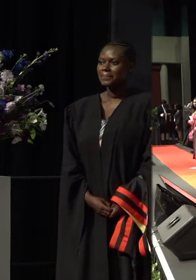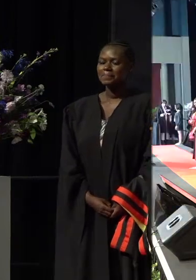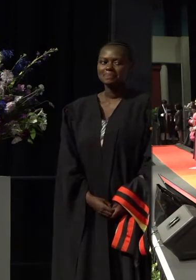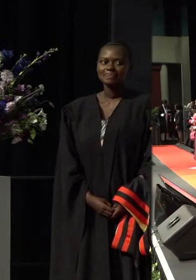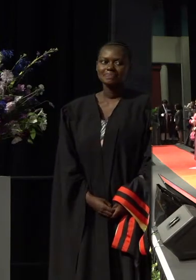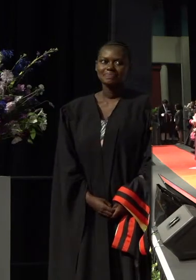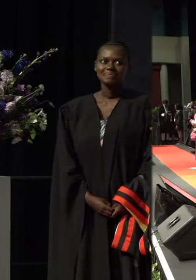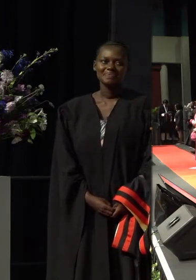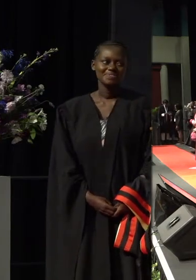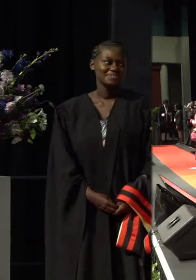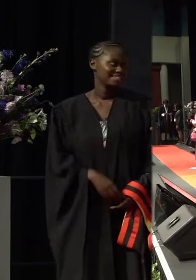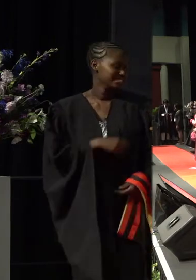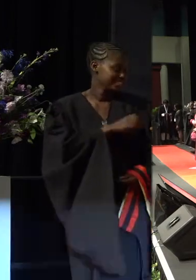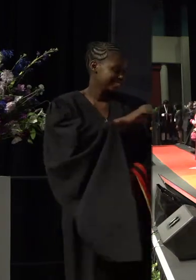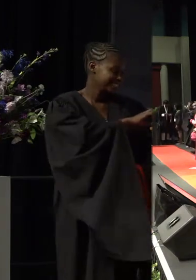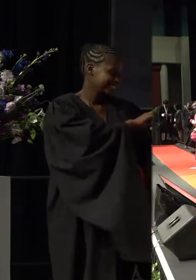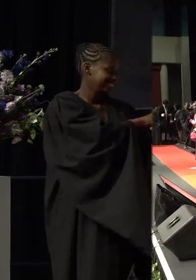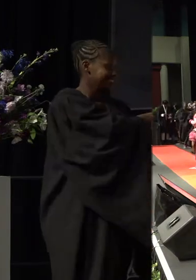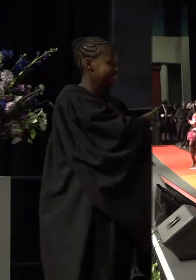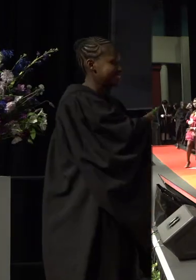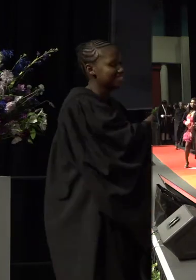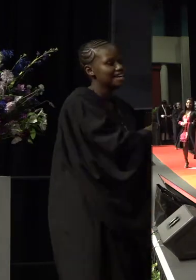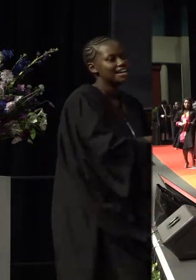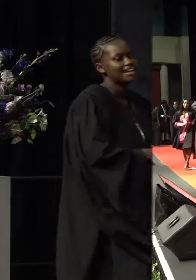Nogwanda Rebecca Khatebe.